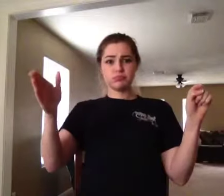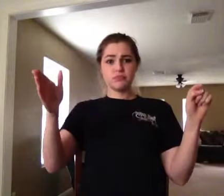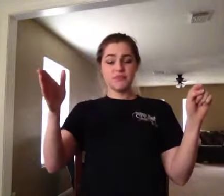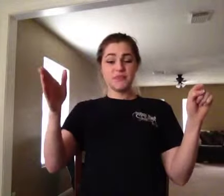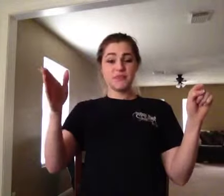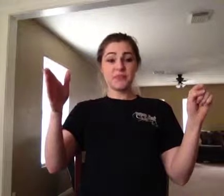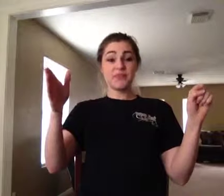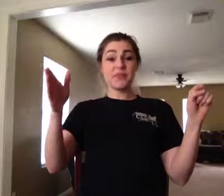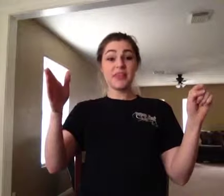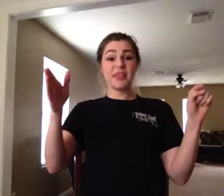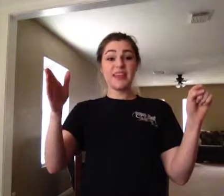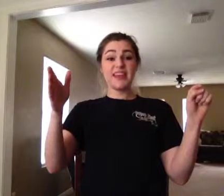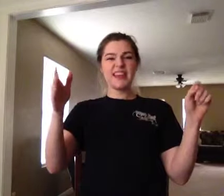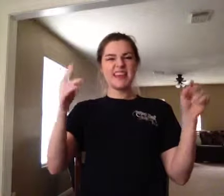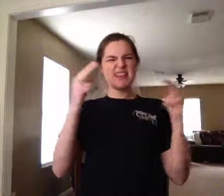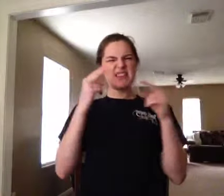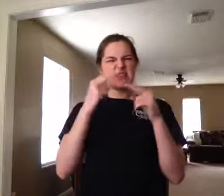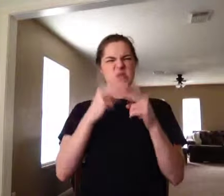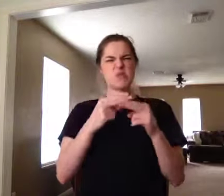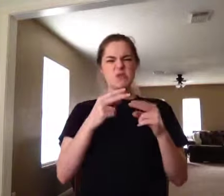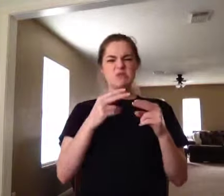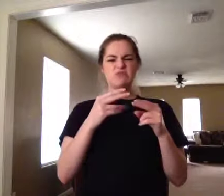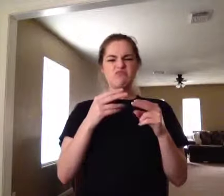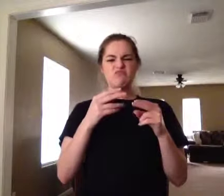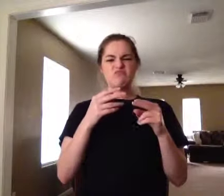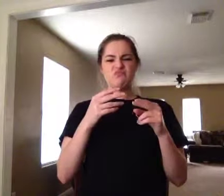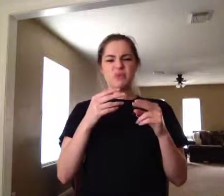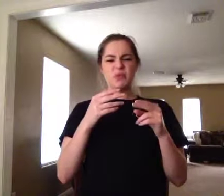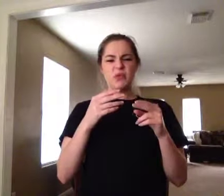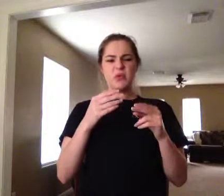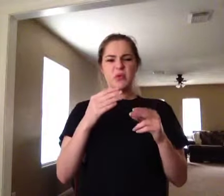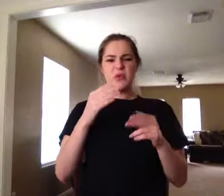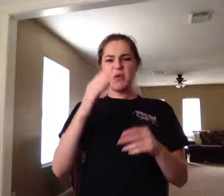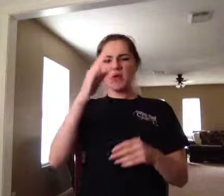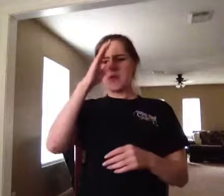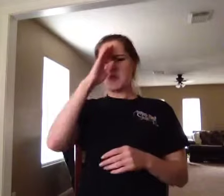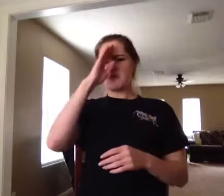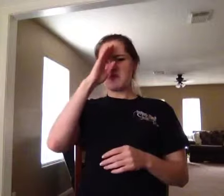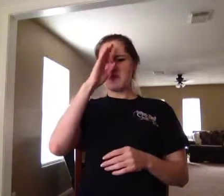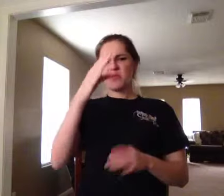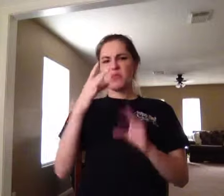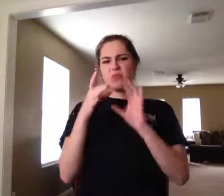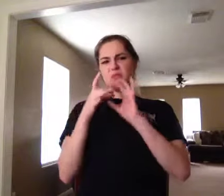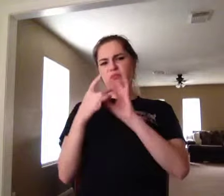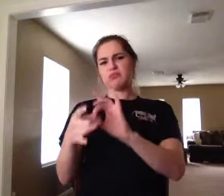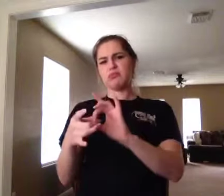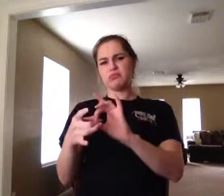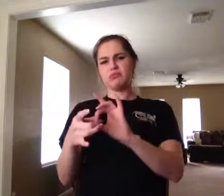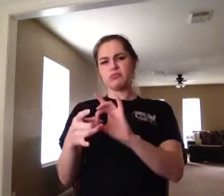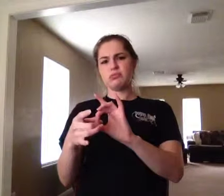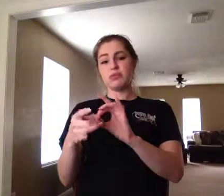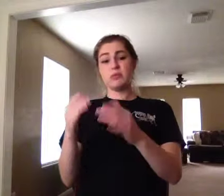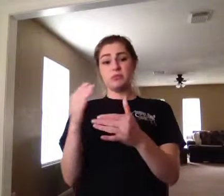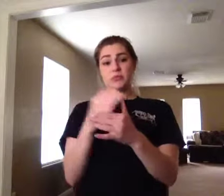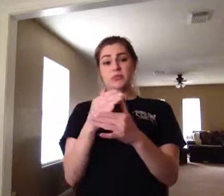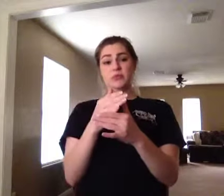what's called a direct correspondence between numbers, which I have right here in my hand, and number line. So,